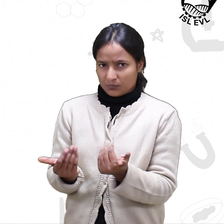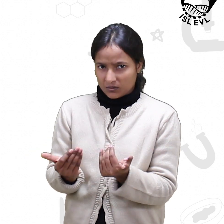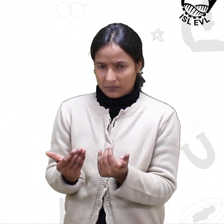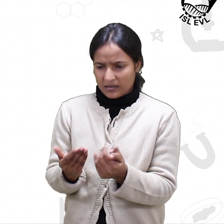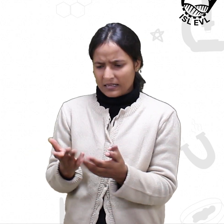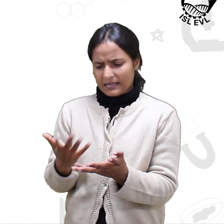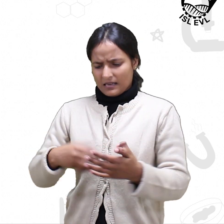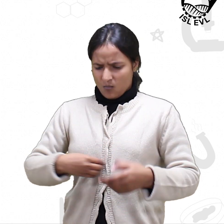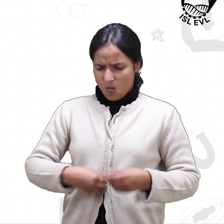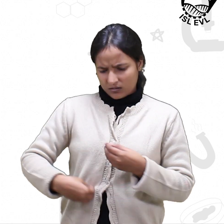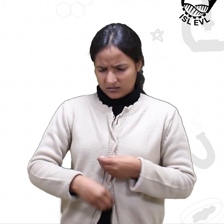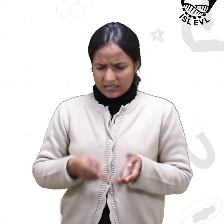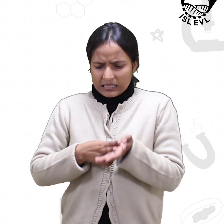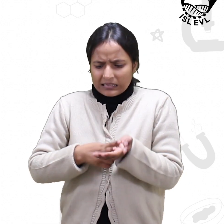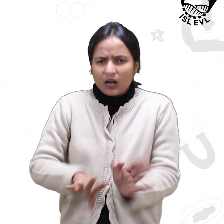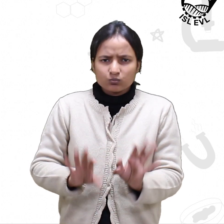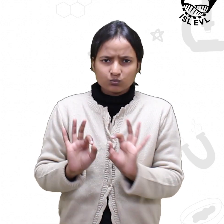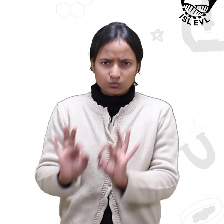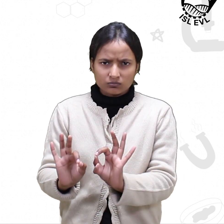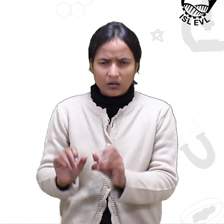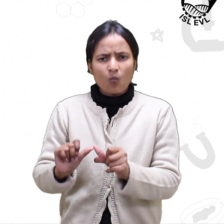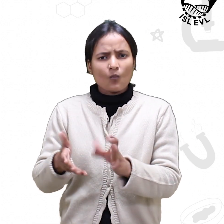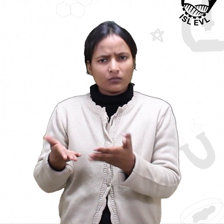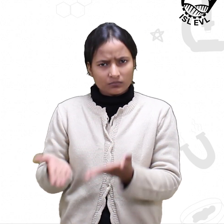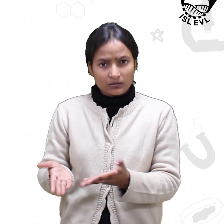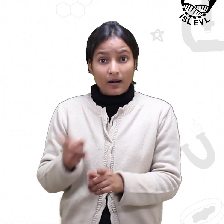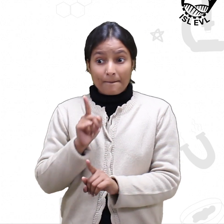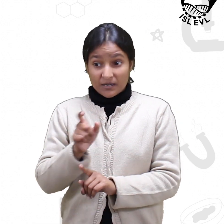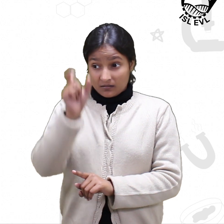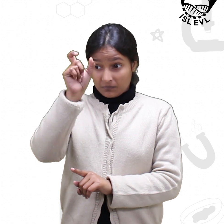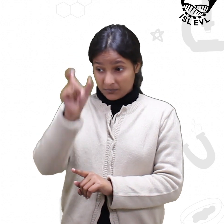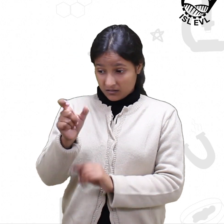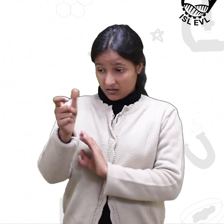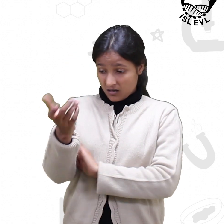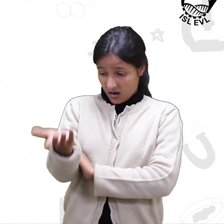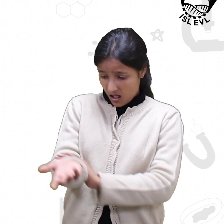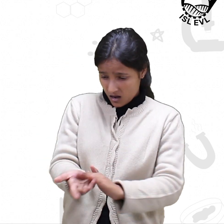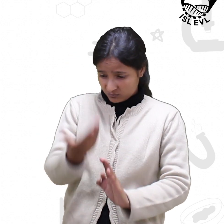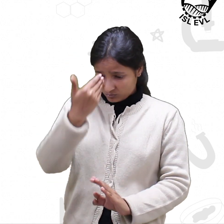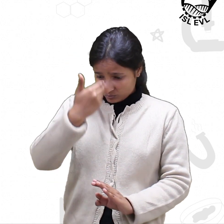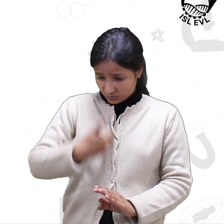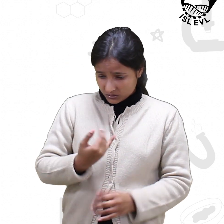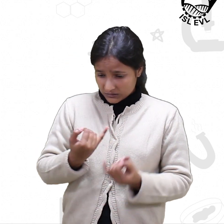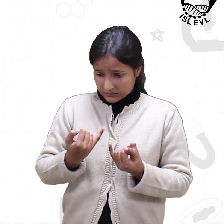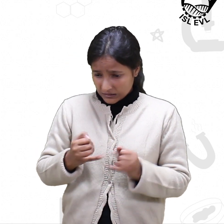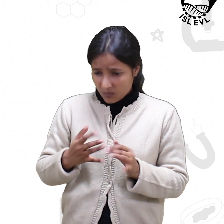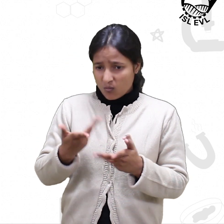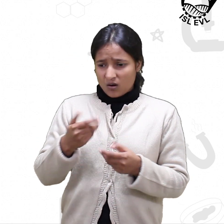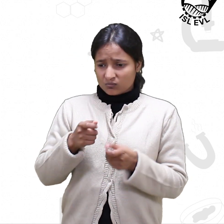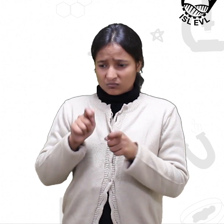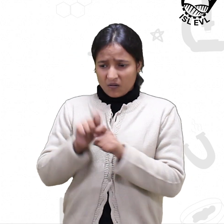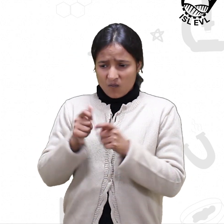controlled person should be able to move that particular part of the body or organ, while this individual or animal